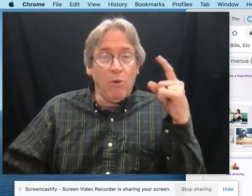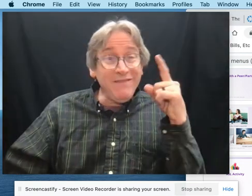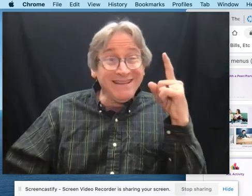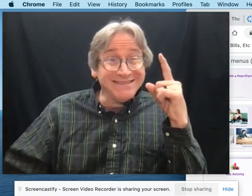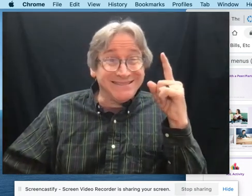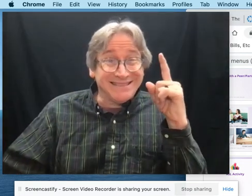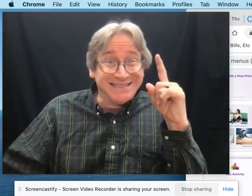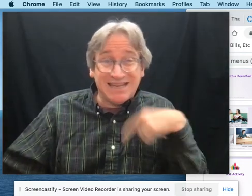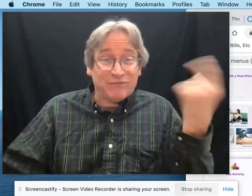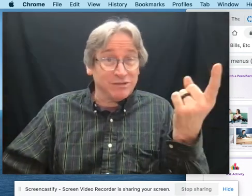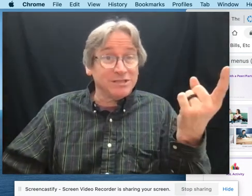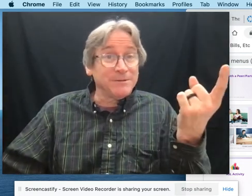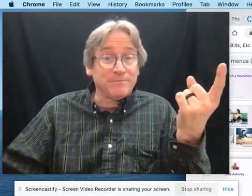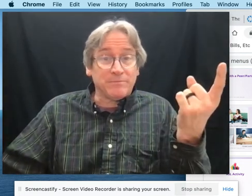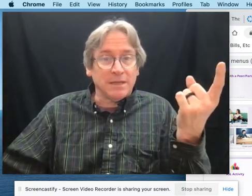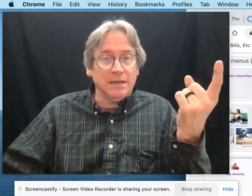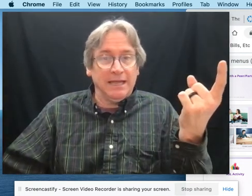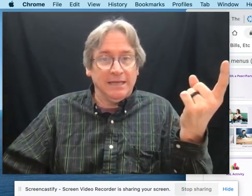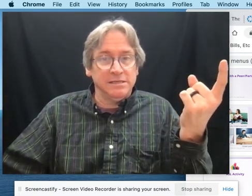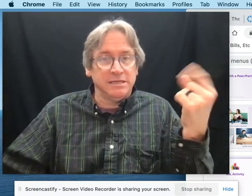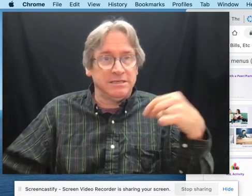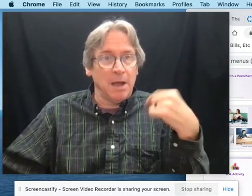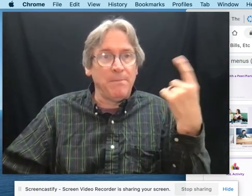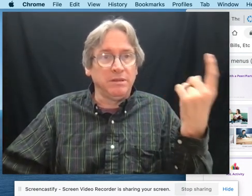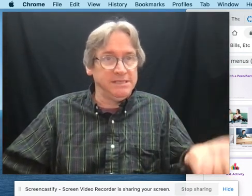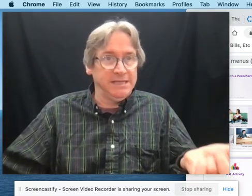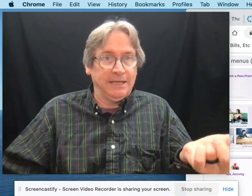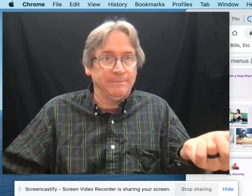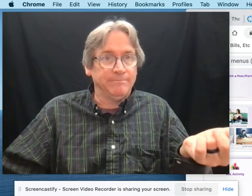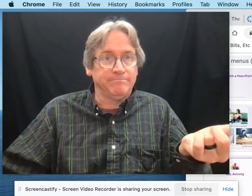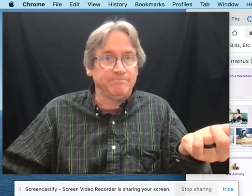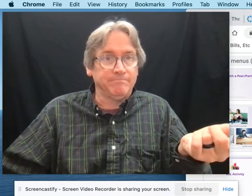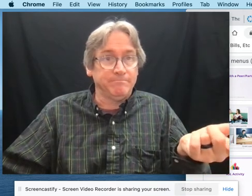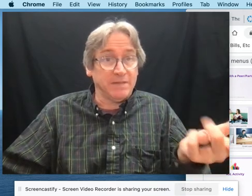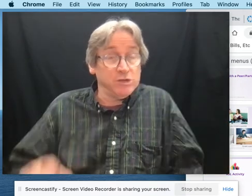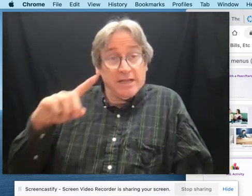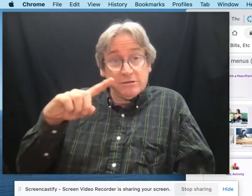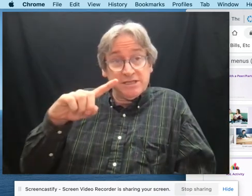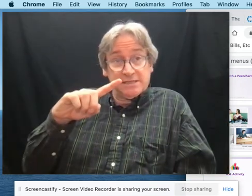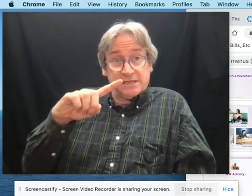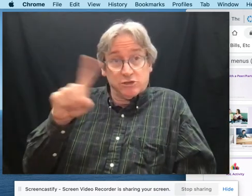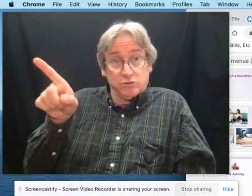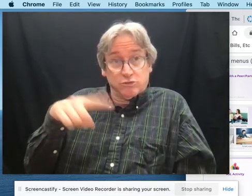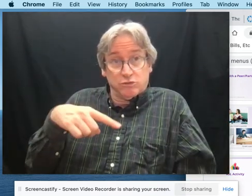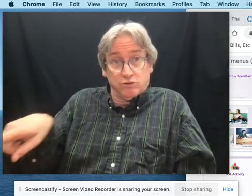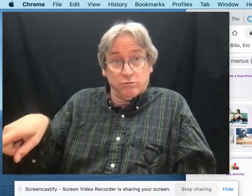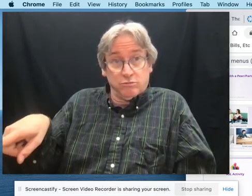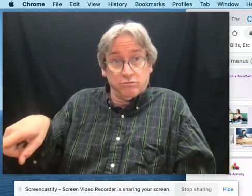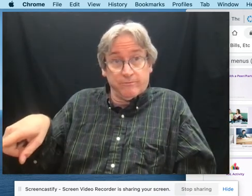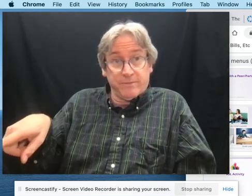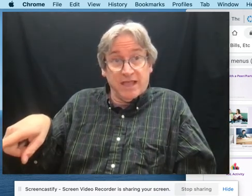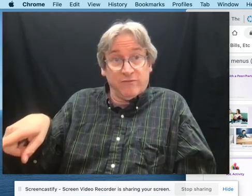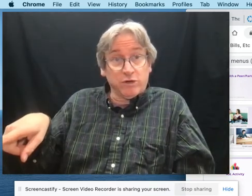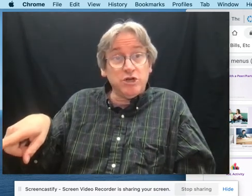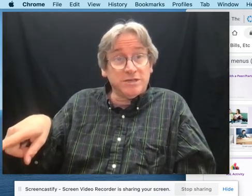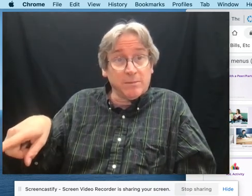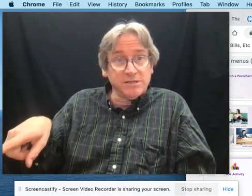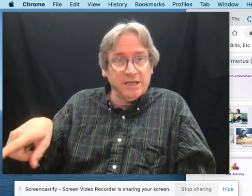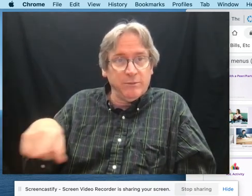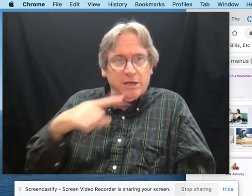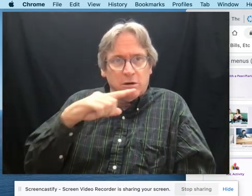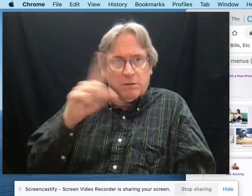So the one that differs is double Z. So the letter Z is this. If we're going to